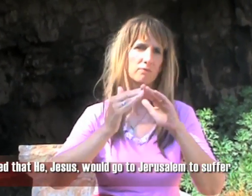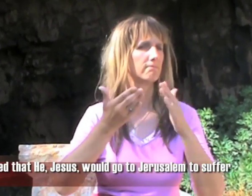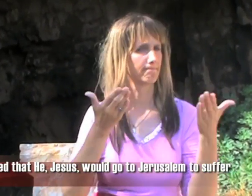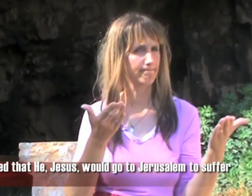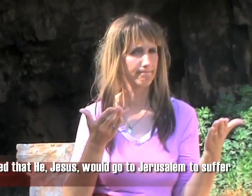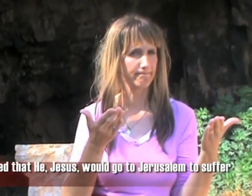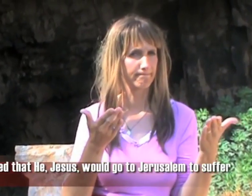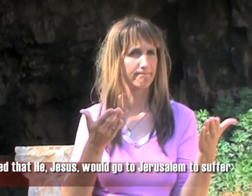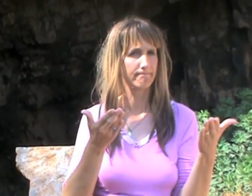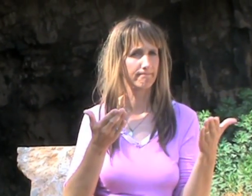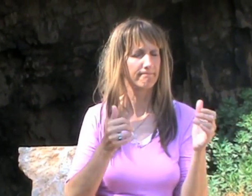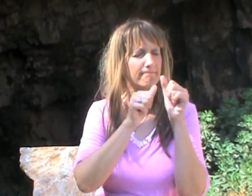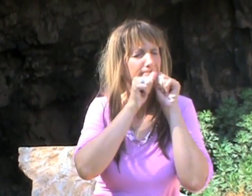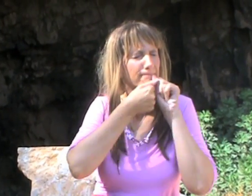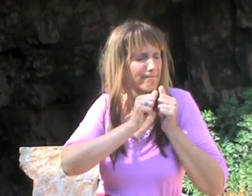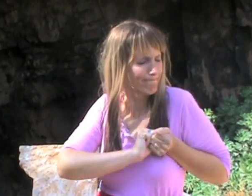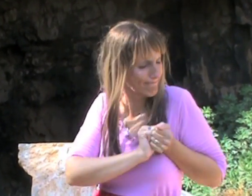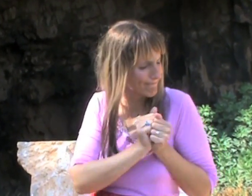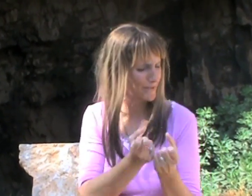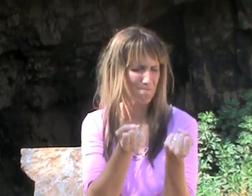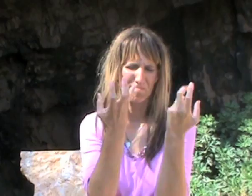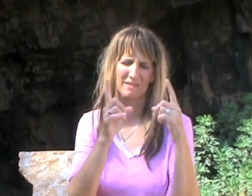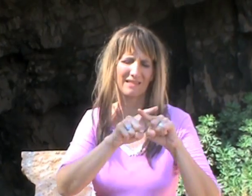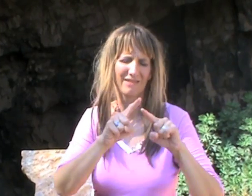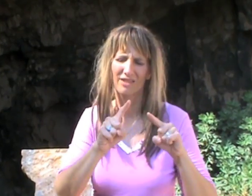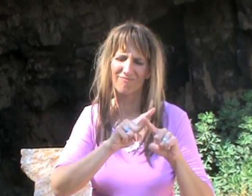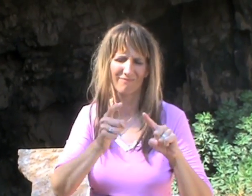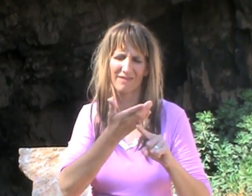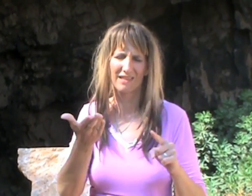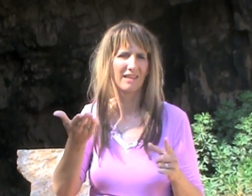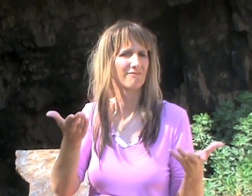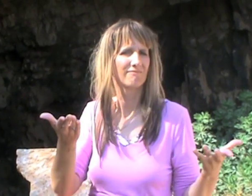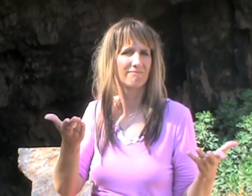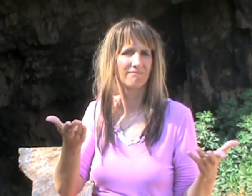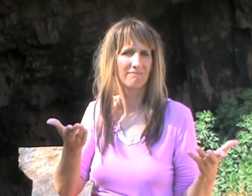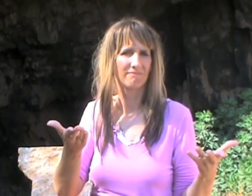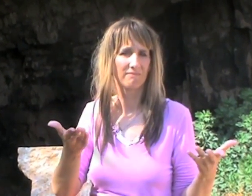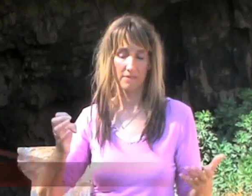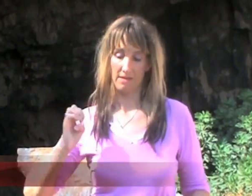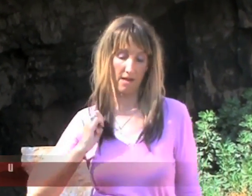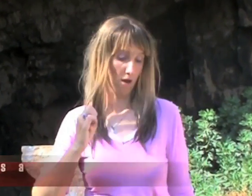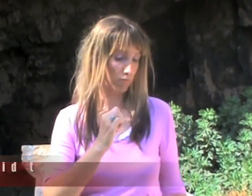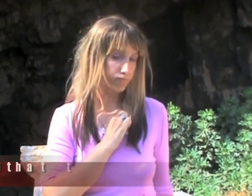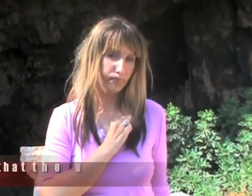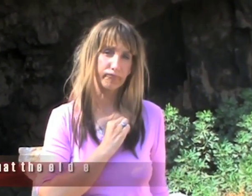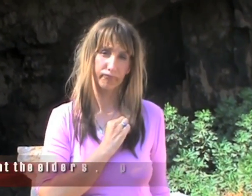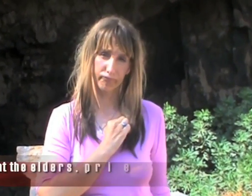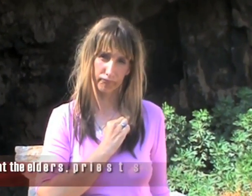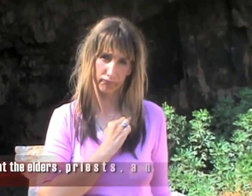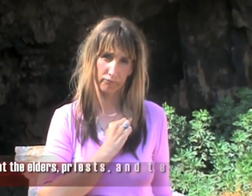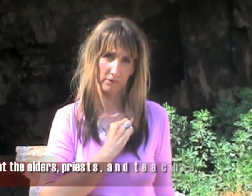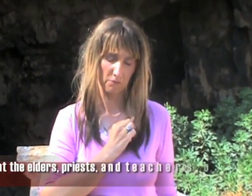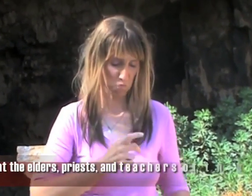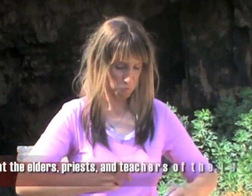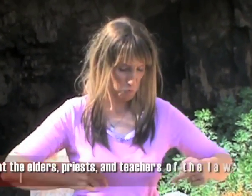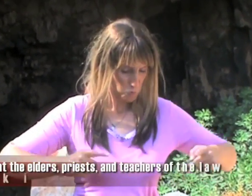Jerusalem and suffer many things at the hands of the elders, the chief